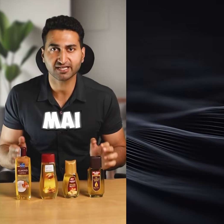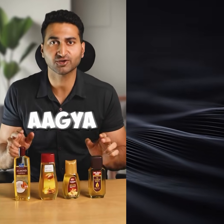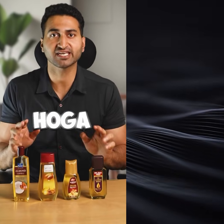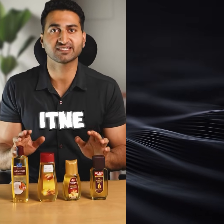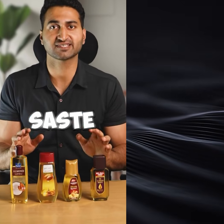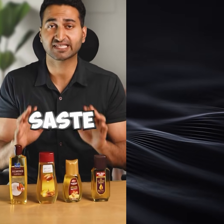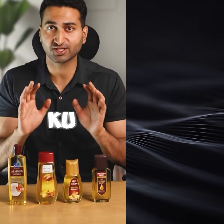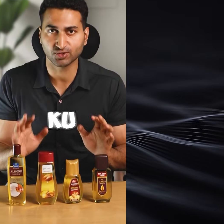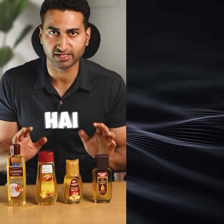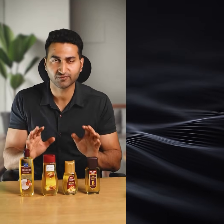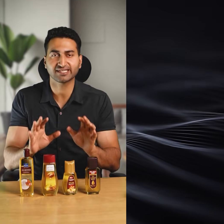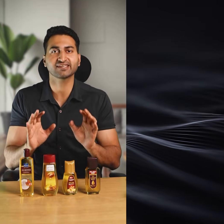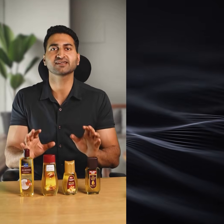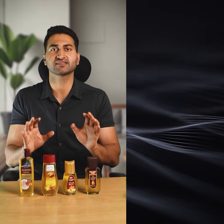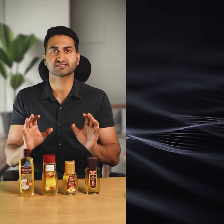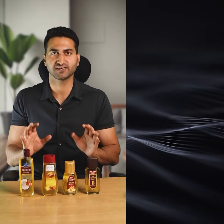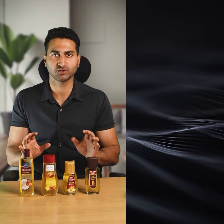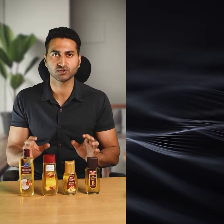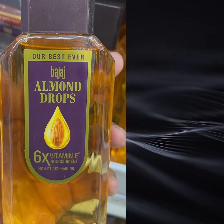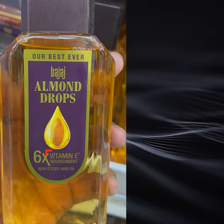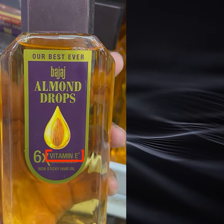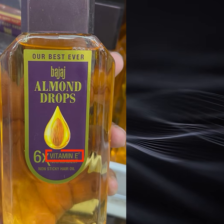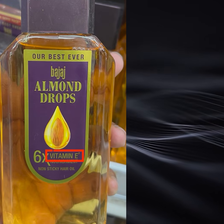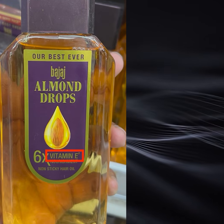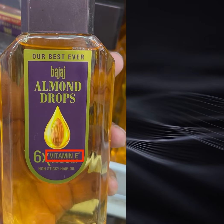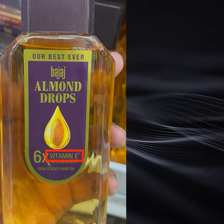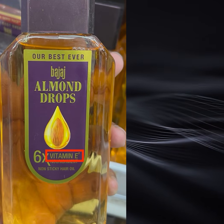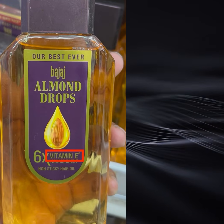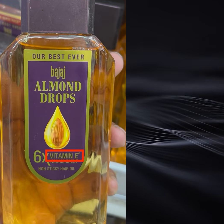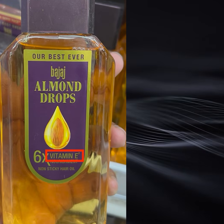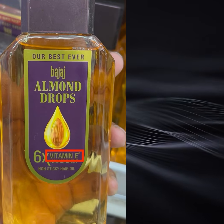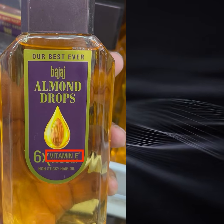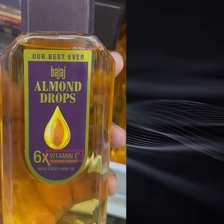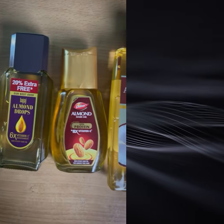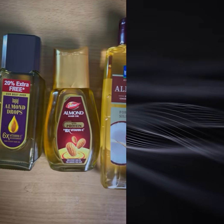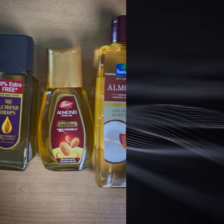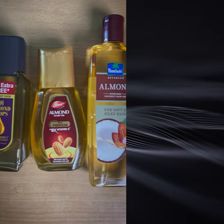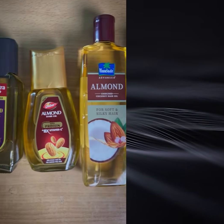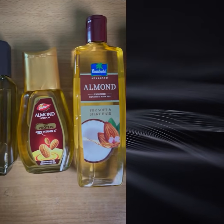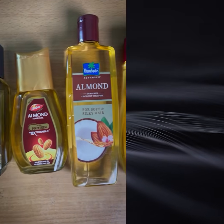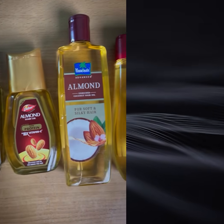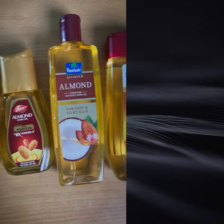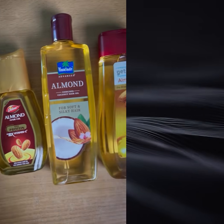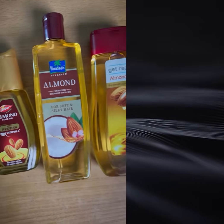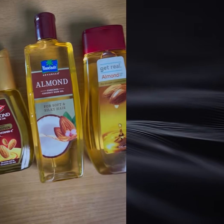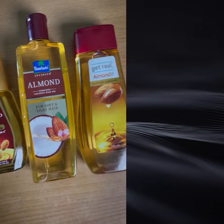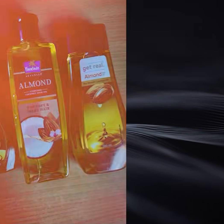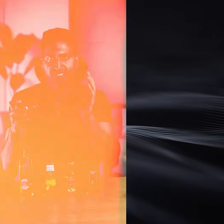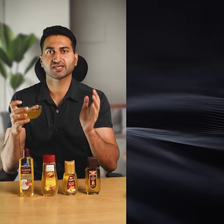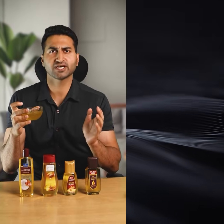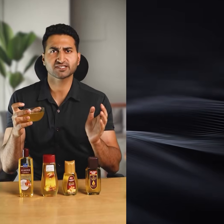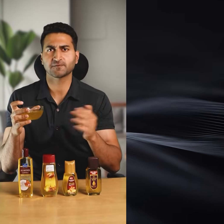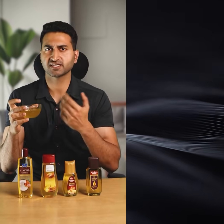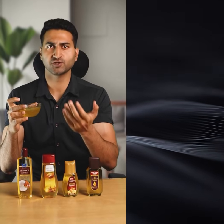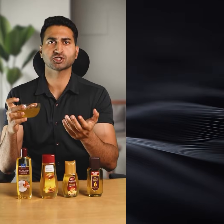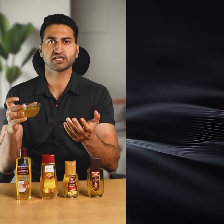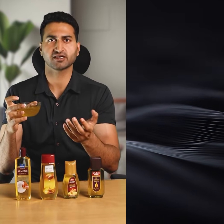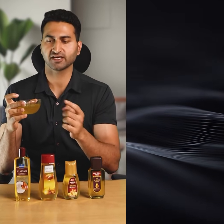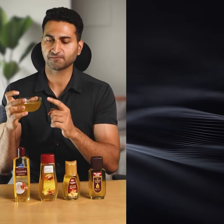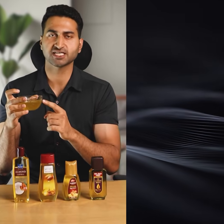help you spot adulteration with mineral oil. Place a single drop of almond oil on a white piece of paper. Let it dry completely for about an